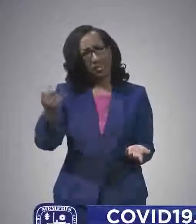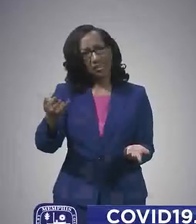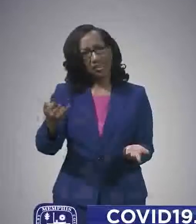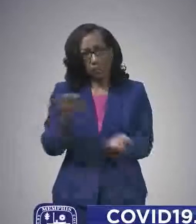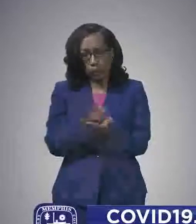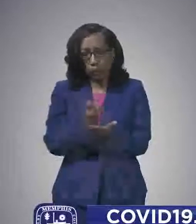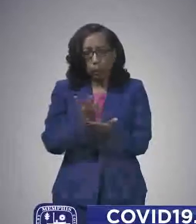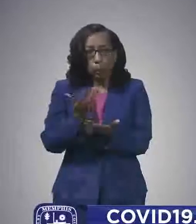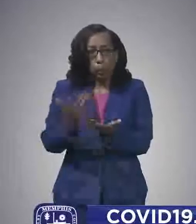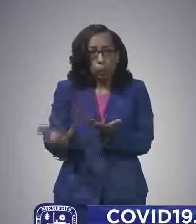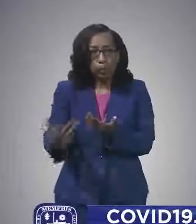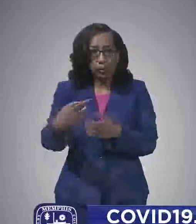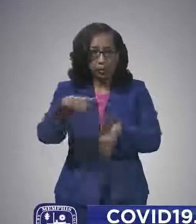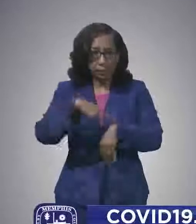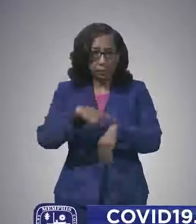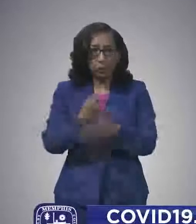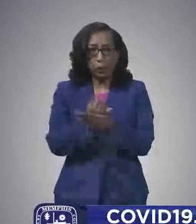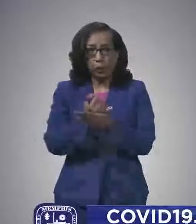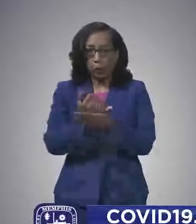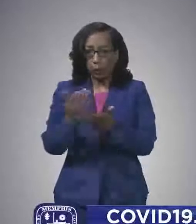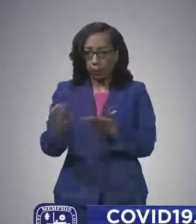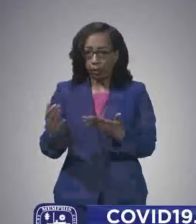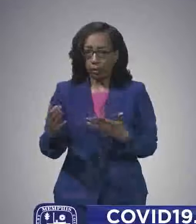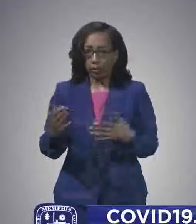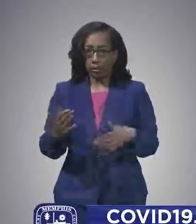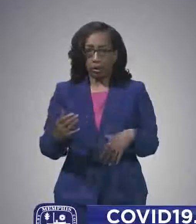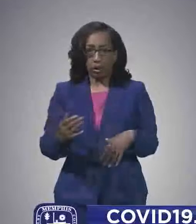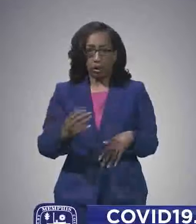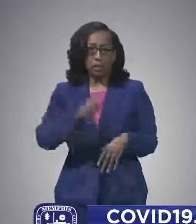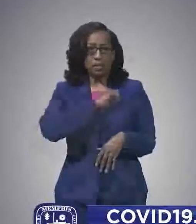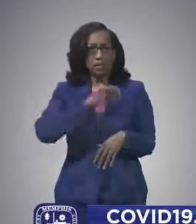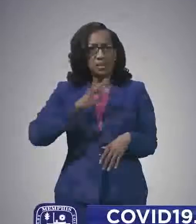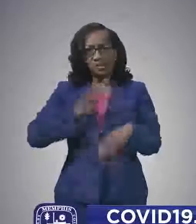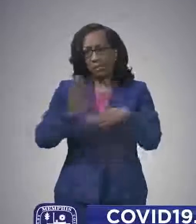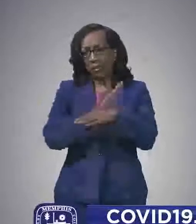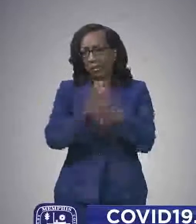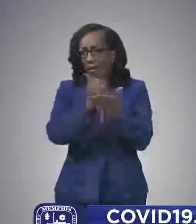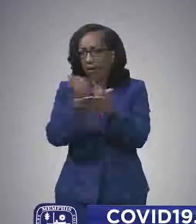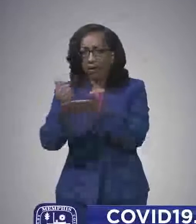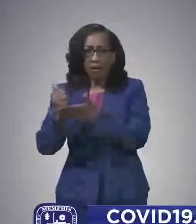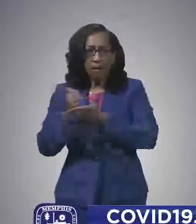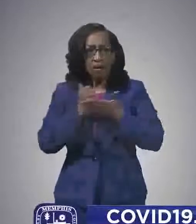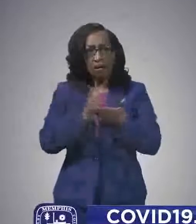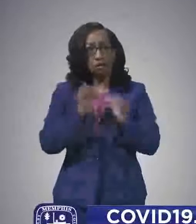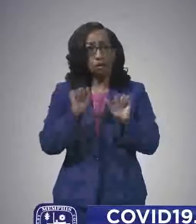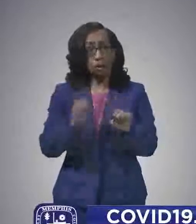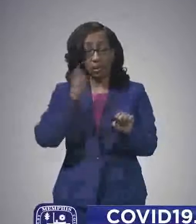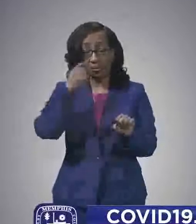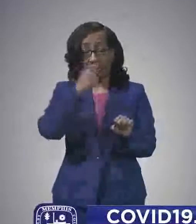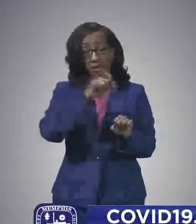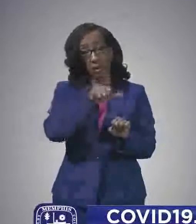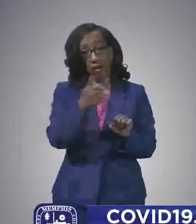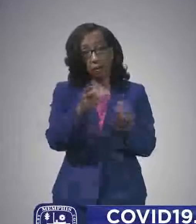medical personnel to do a test that can be served at other locations. So you can go to